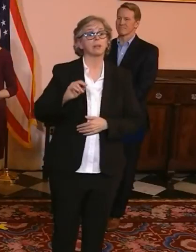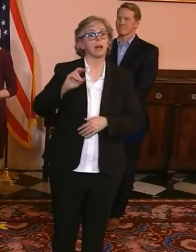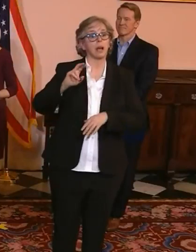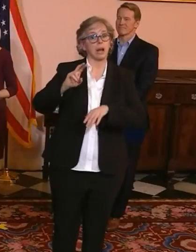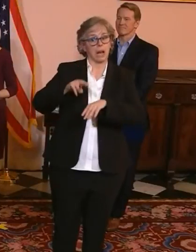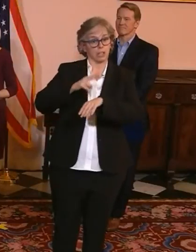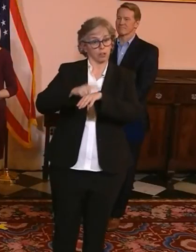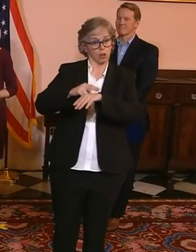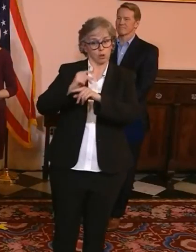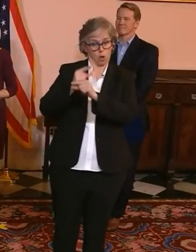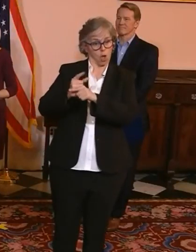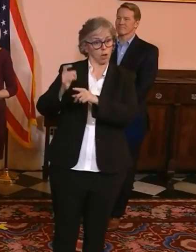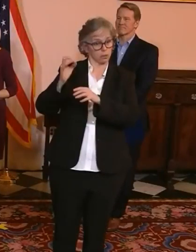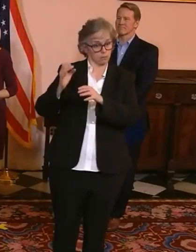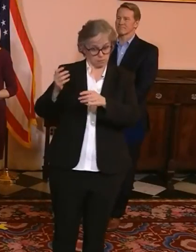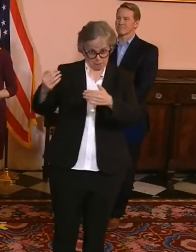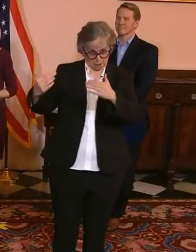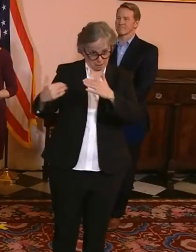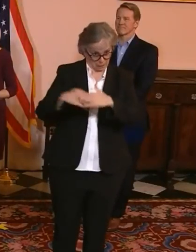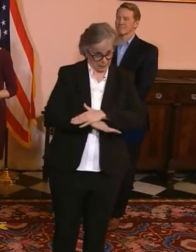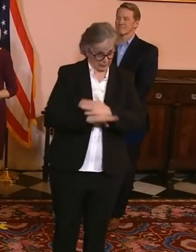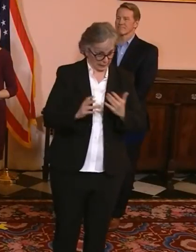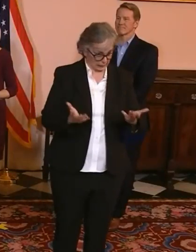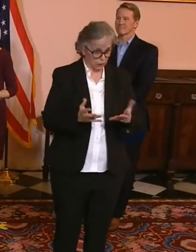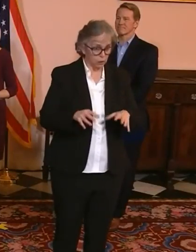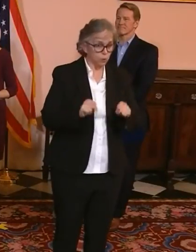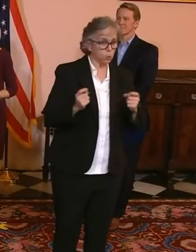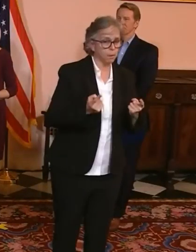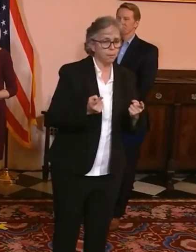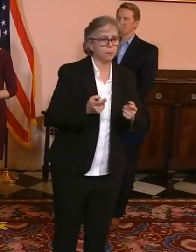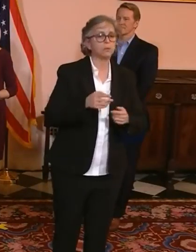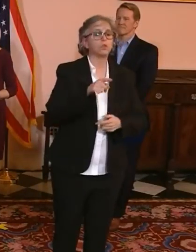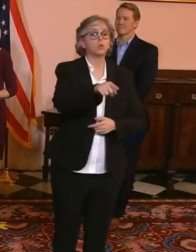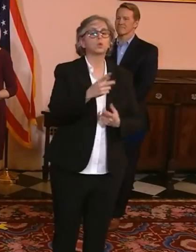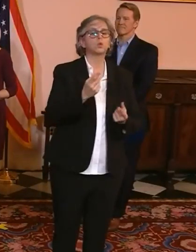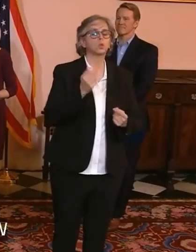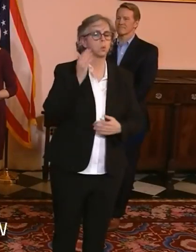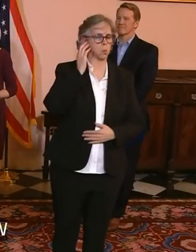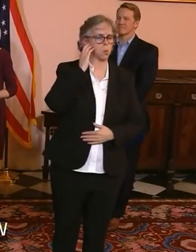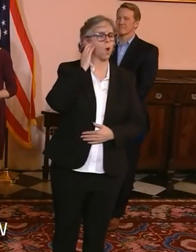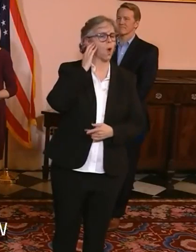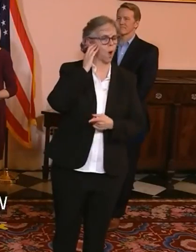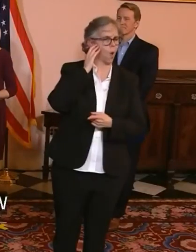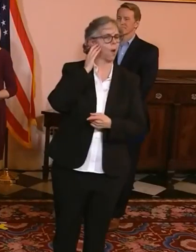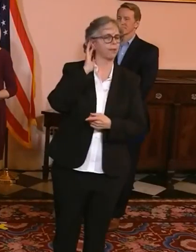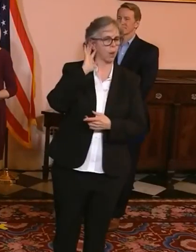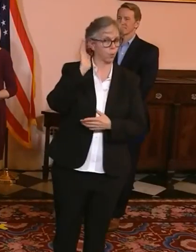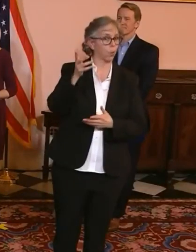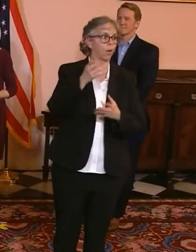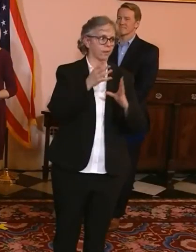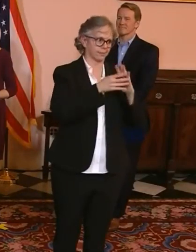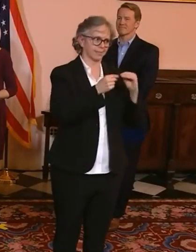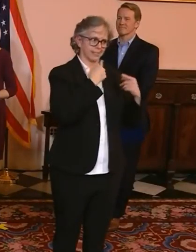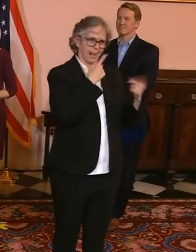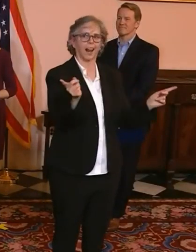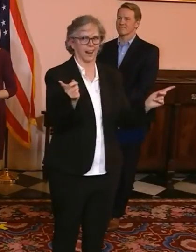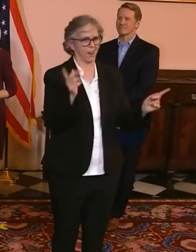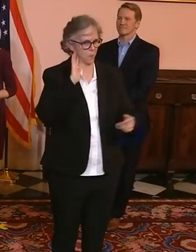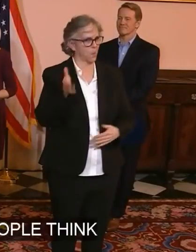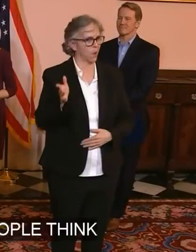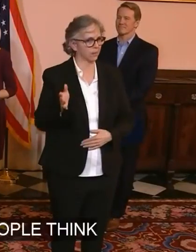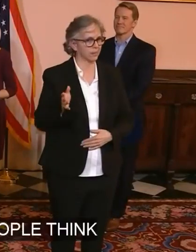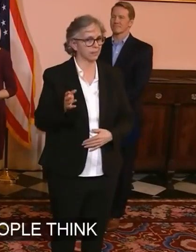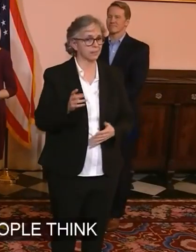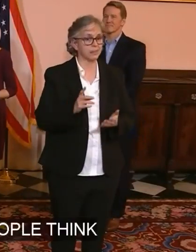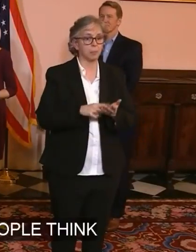it. The National Guard, sometimes people think of calling out the National Guard means